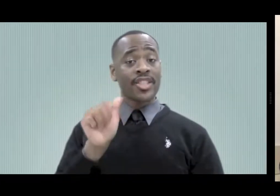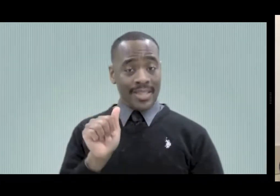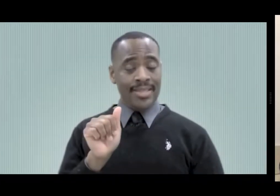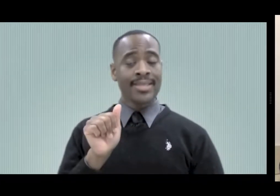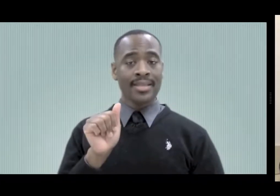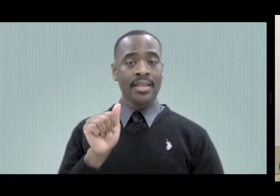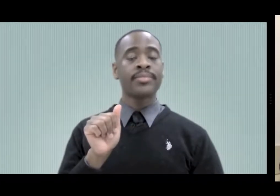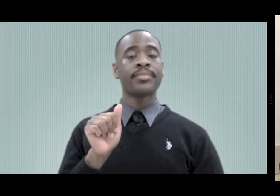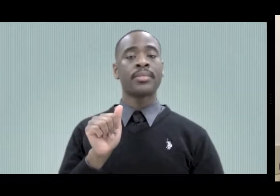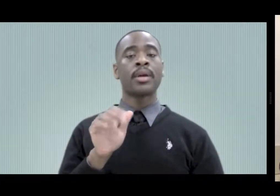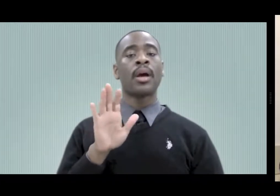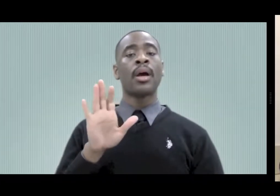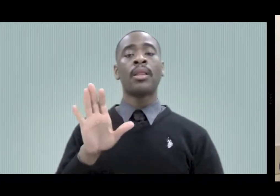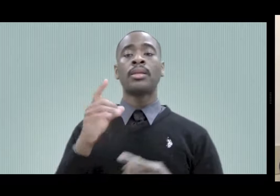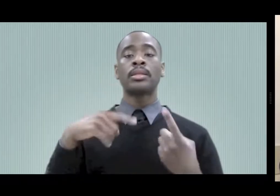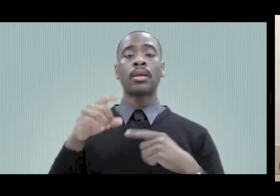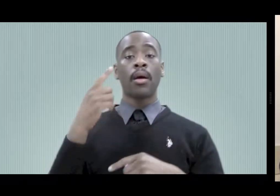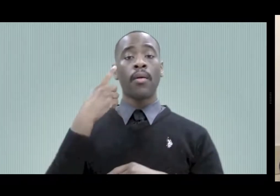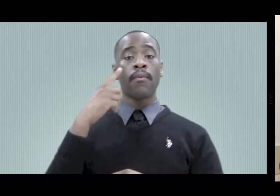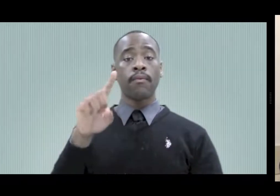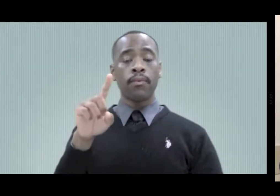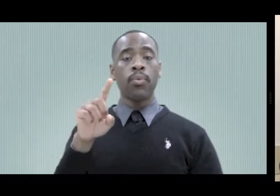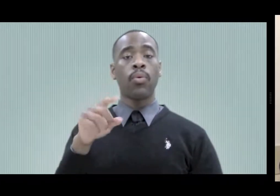sign important,